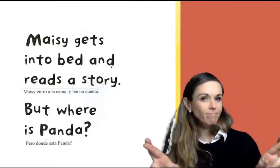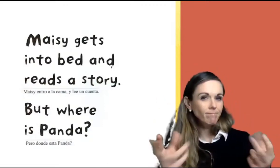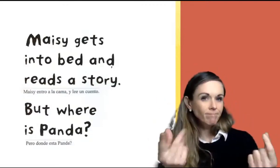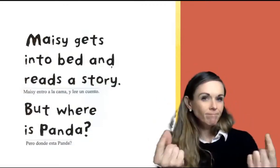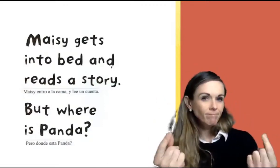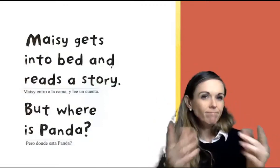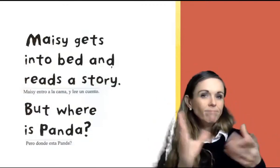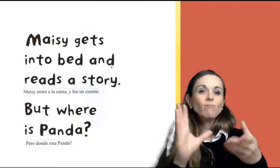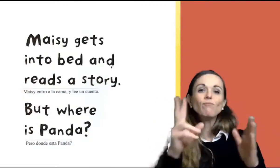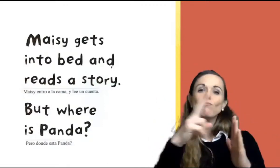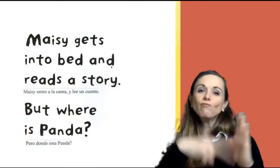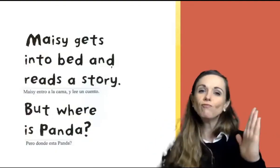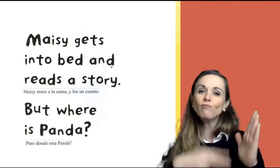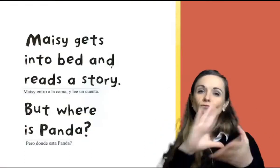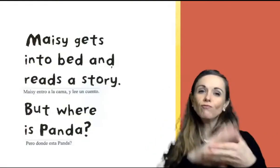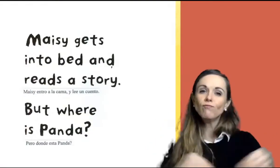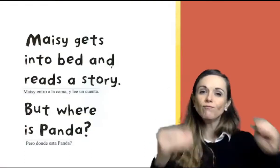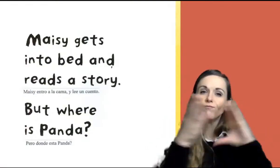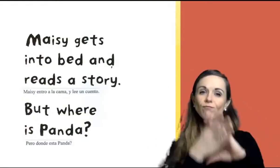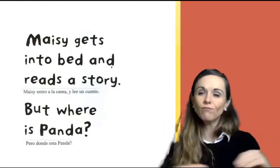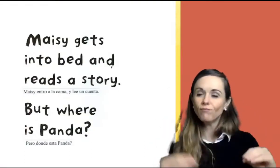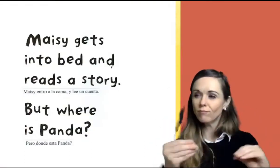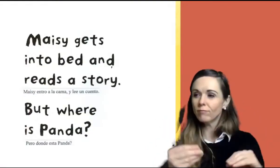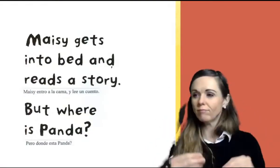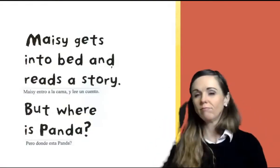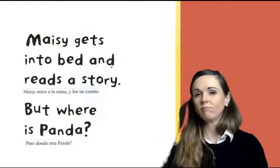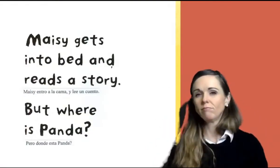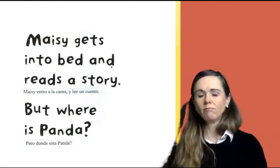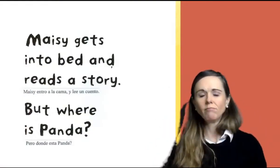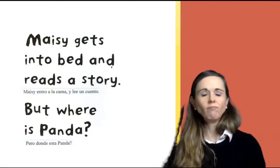She is ready to read a story.